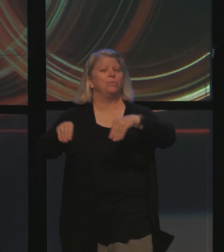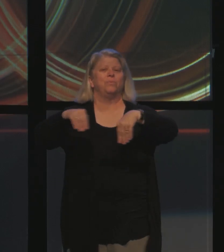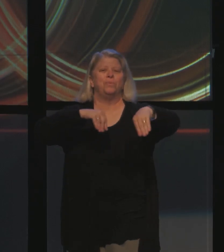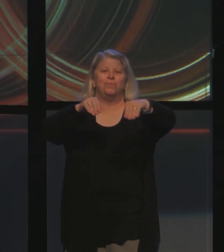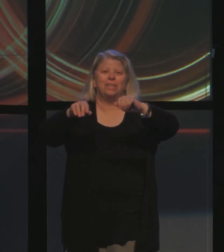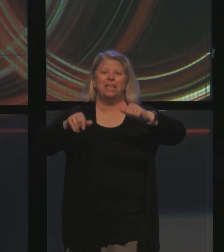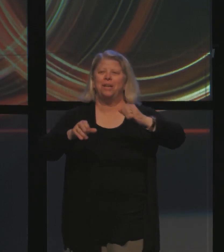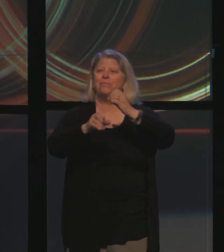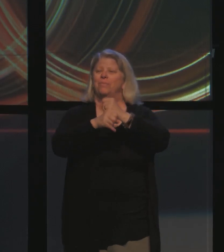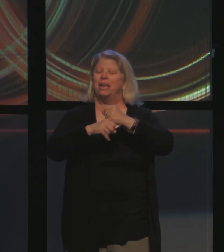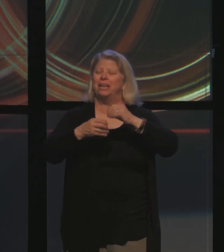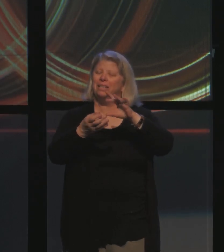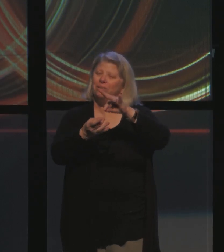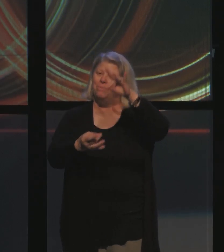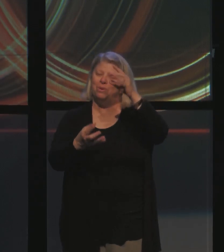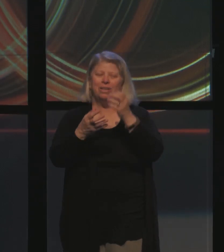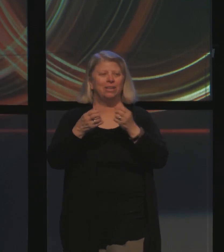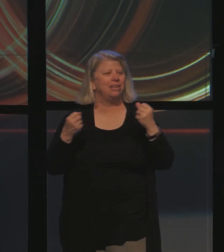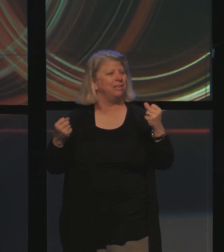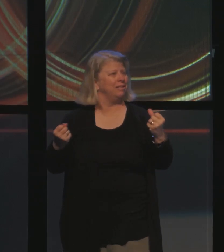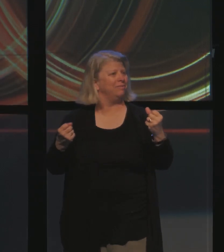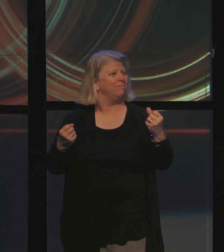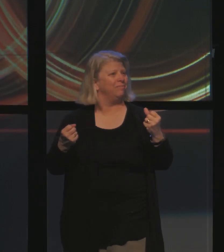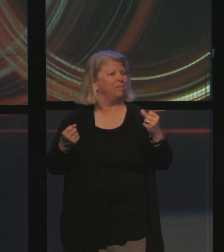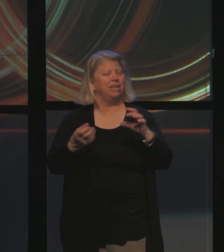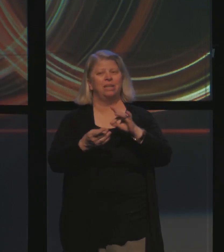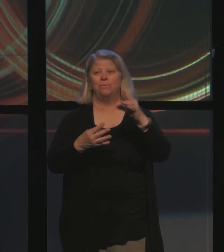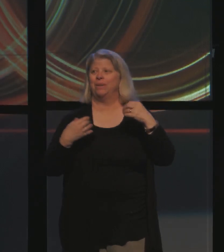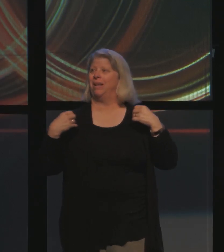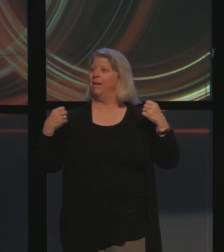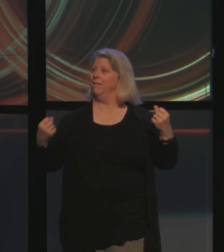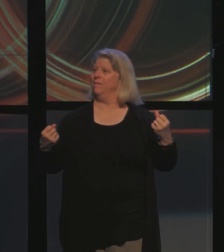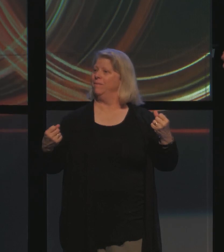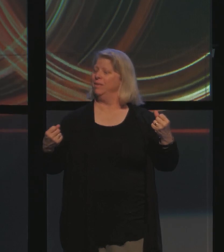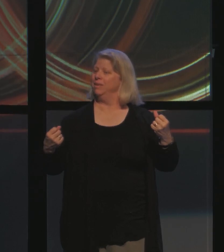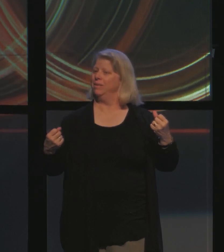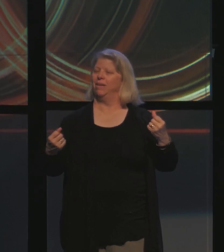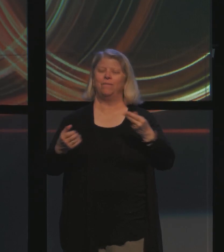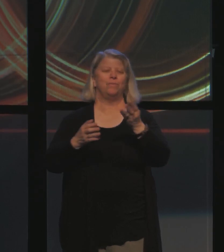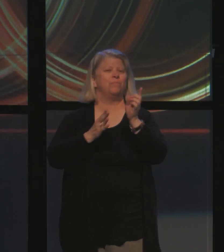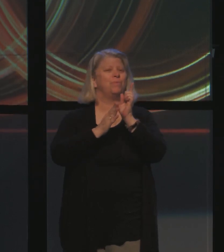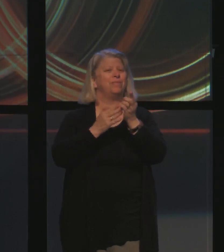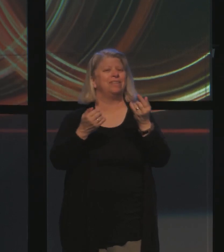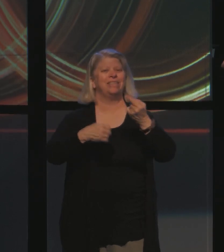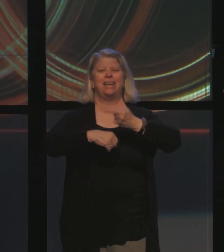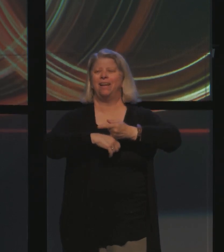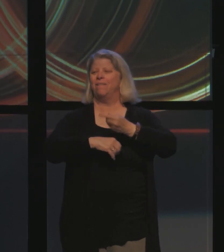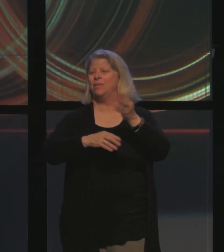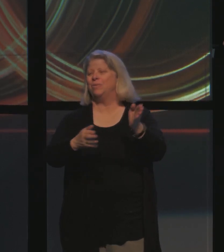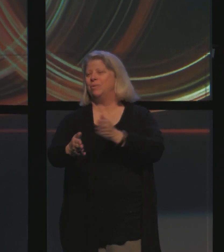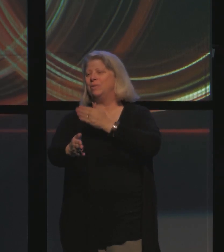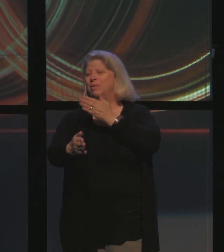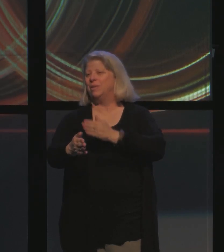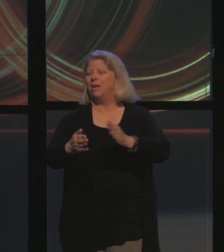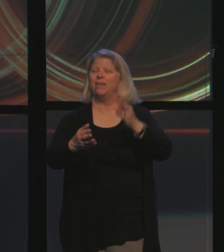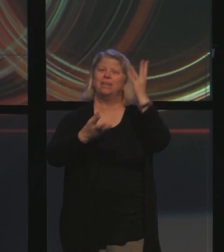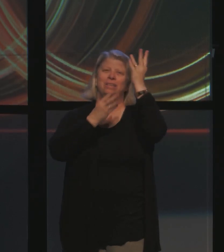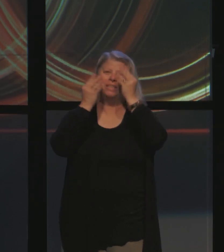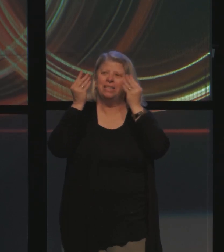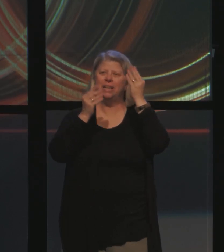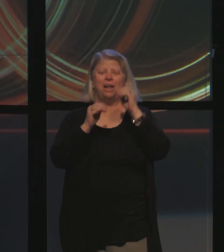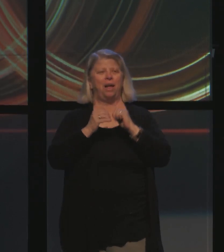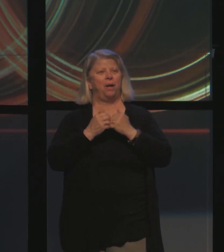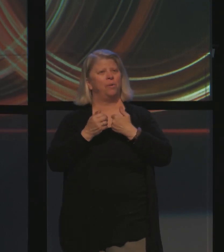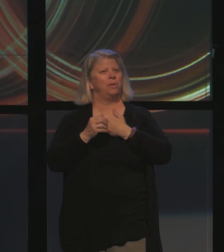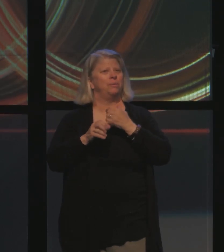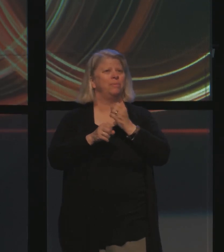actually produce spiritual healing and spiritual health. So I'll give you a few moments here today, a couple of songs for us to consider. How can we